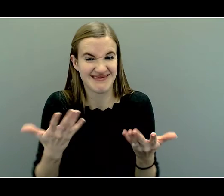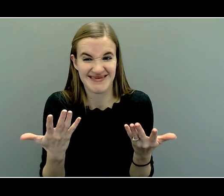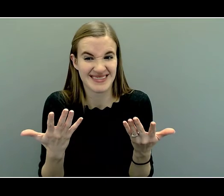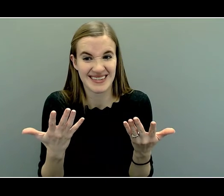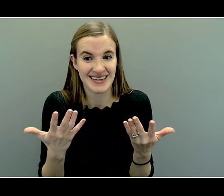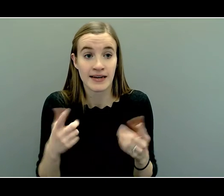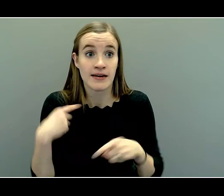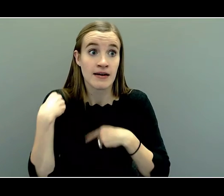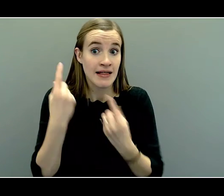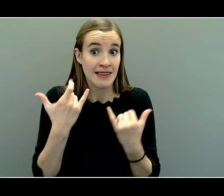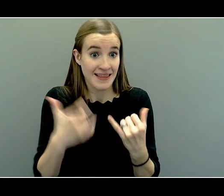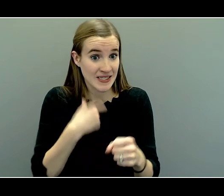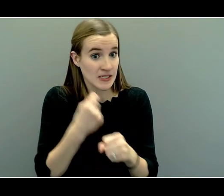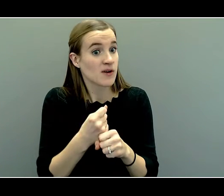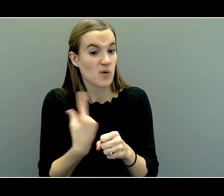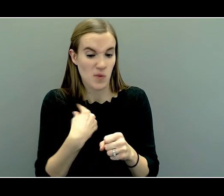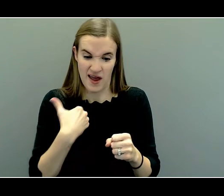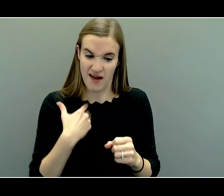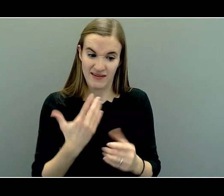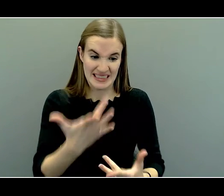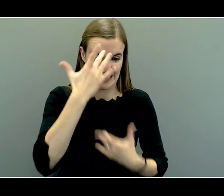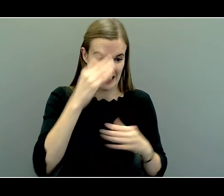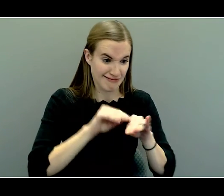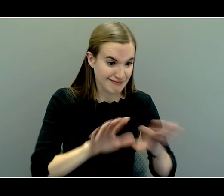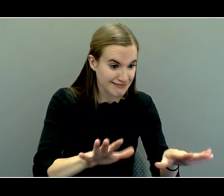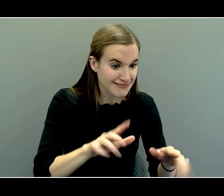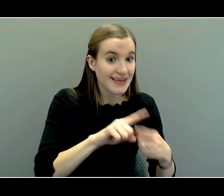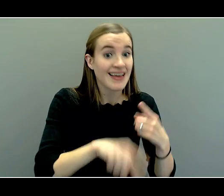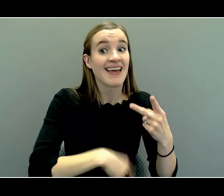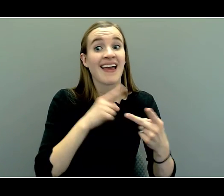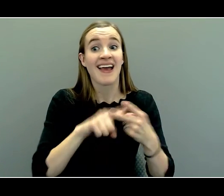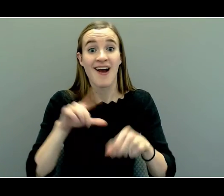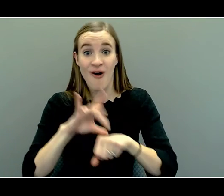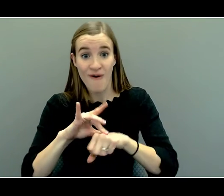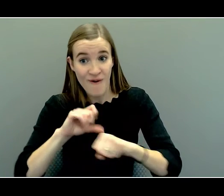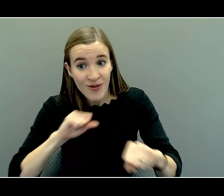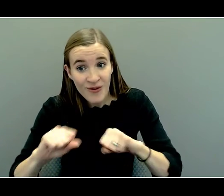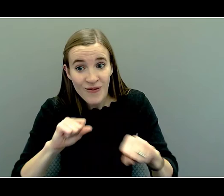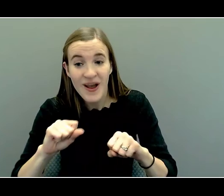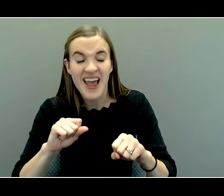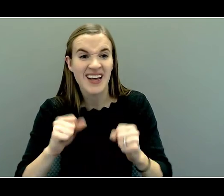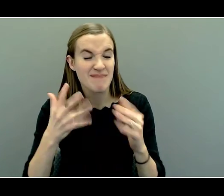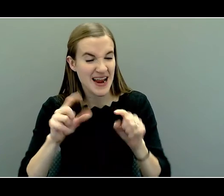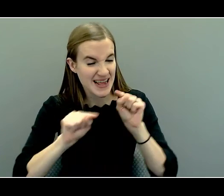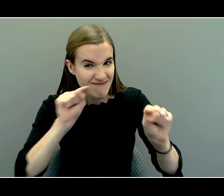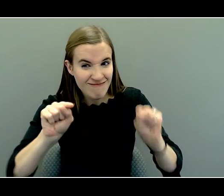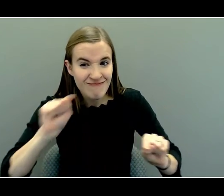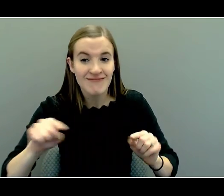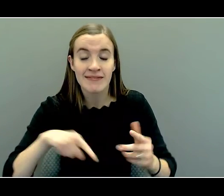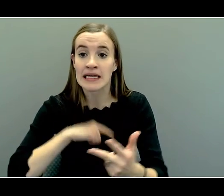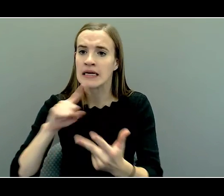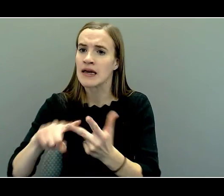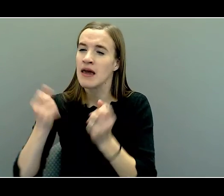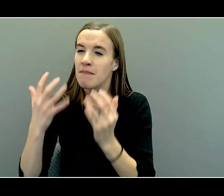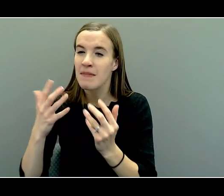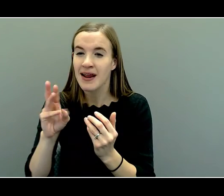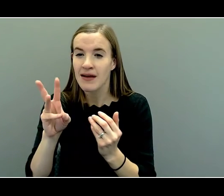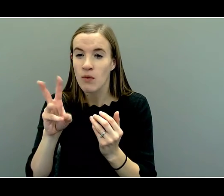multiple large-scale earthquakes make landfall in the United States, followed by a very destructive wildfire season.